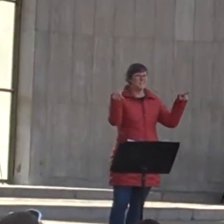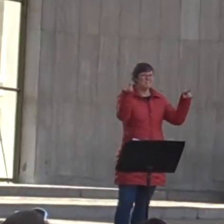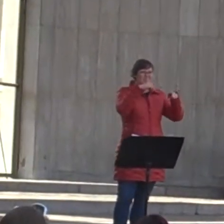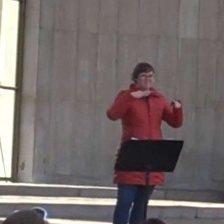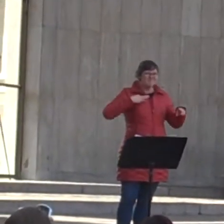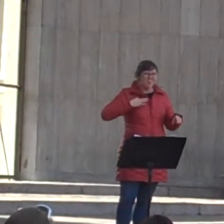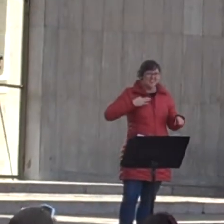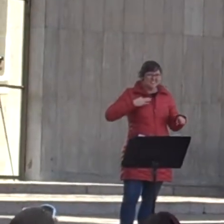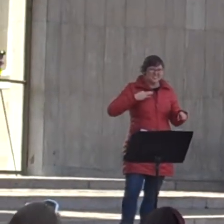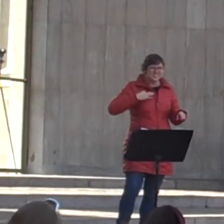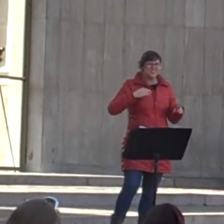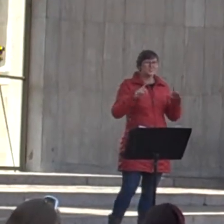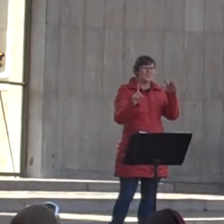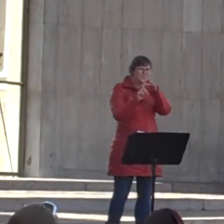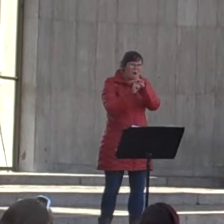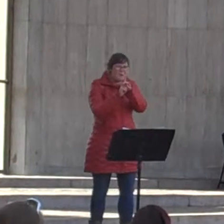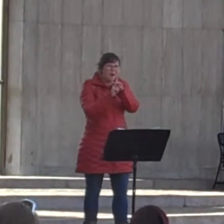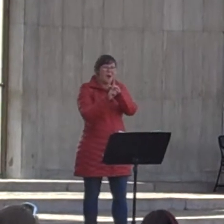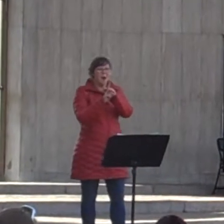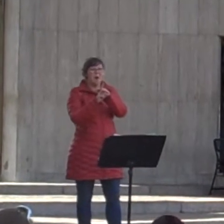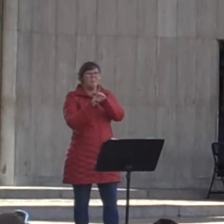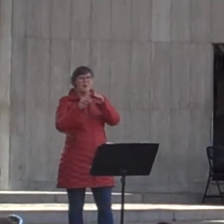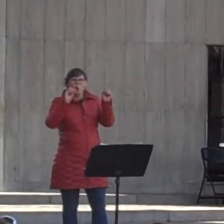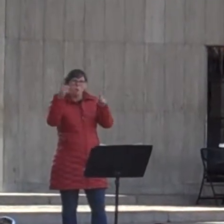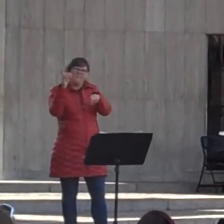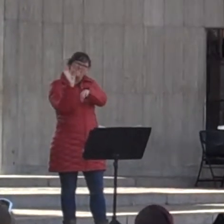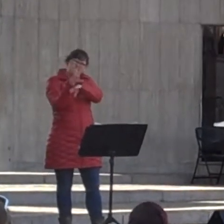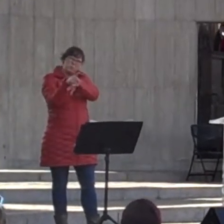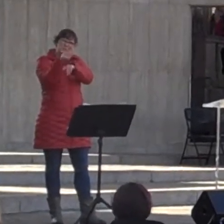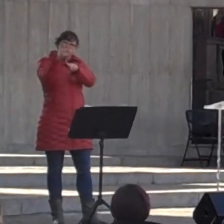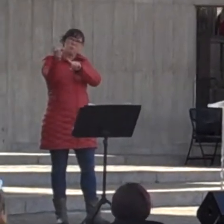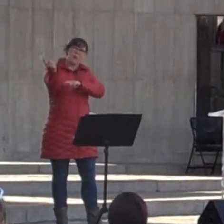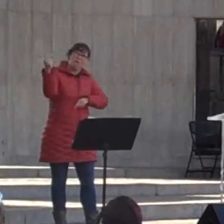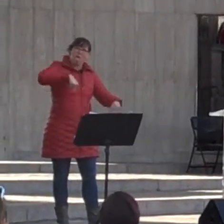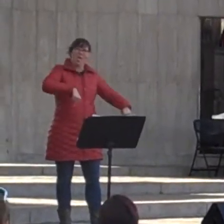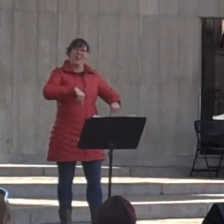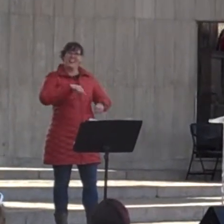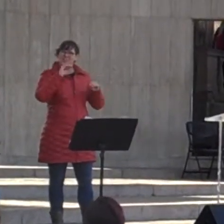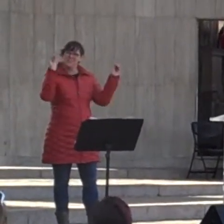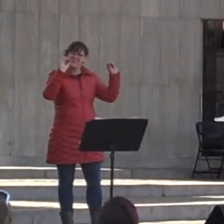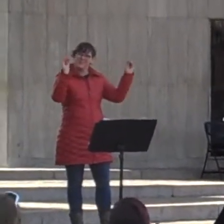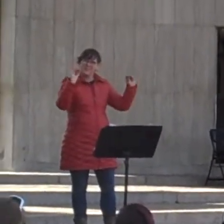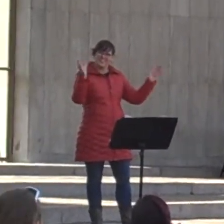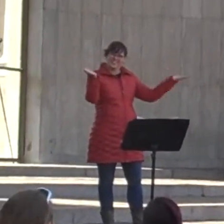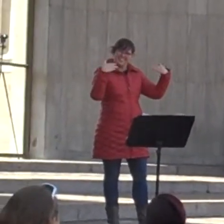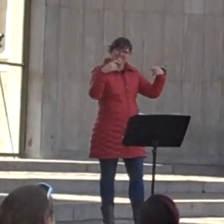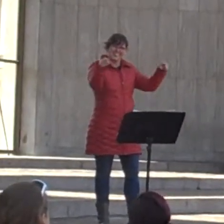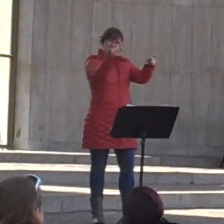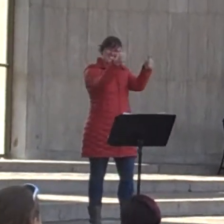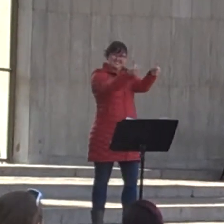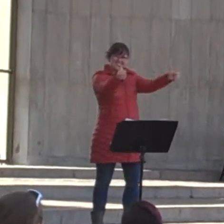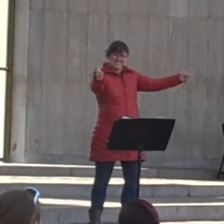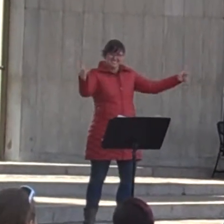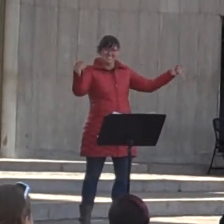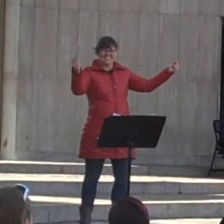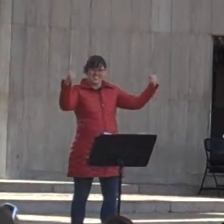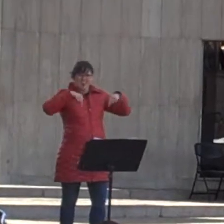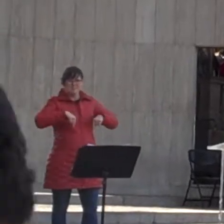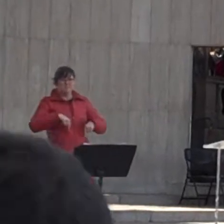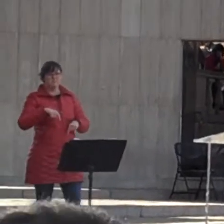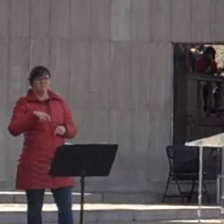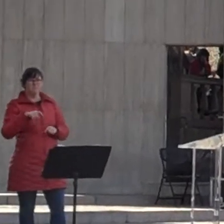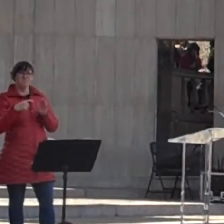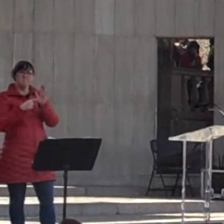Nobody dragged you here. But as we know, necessity is the mother of invention.